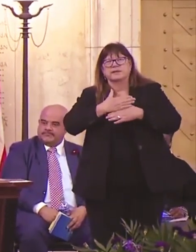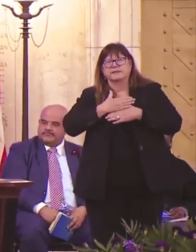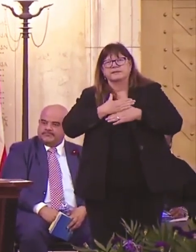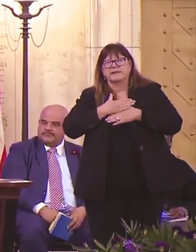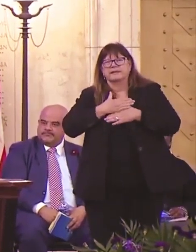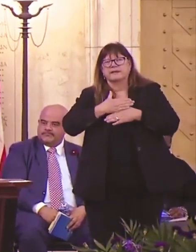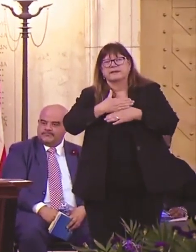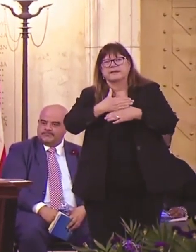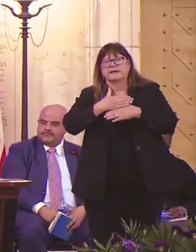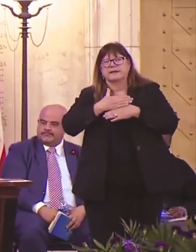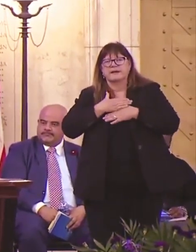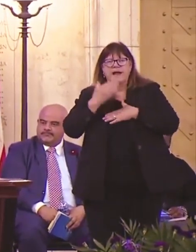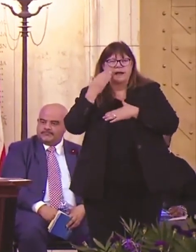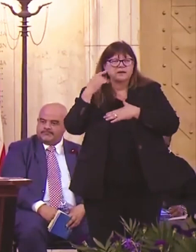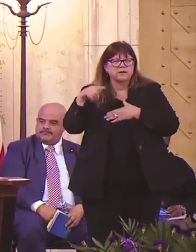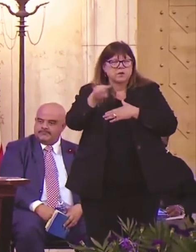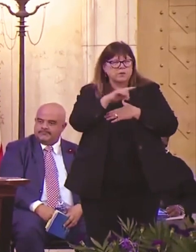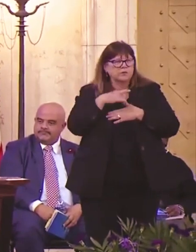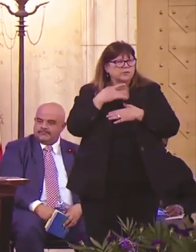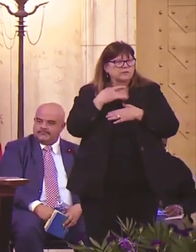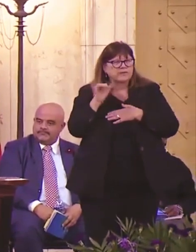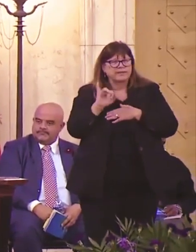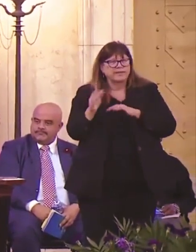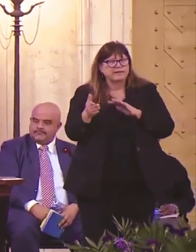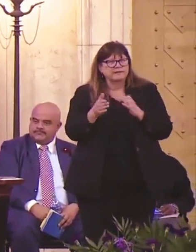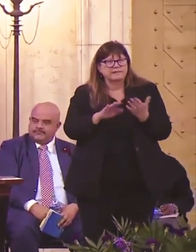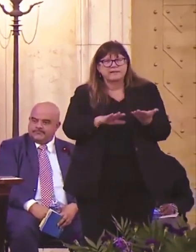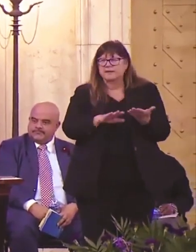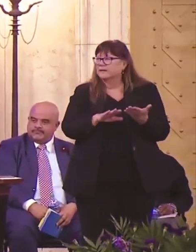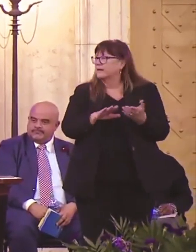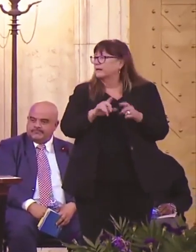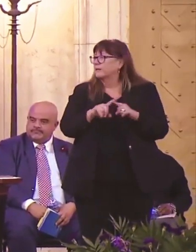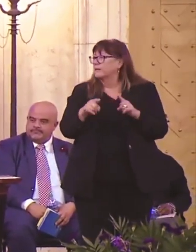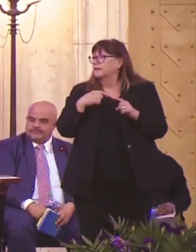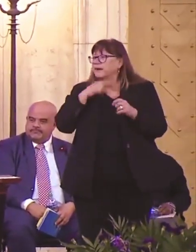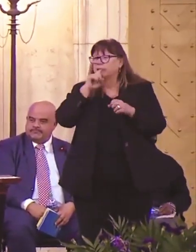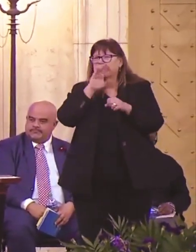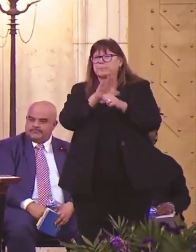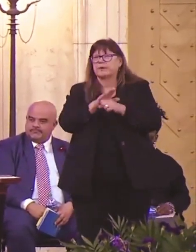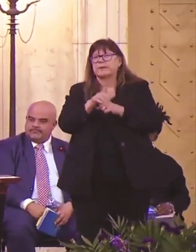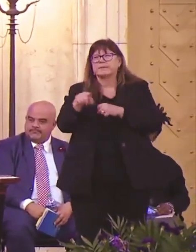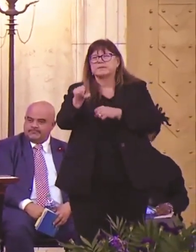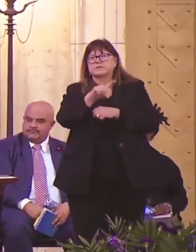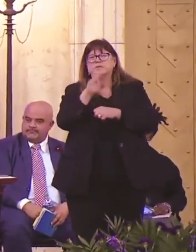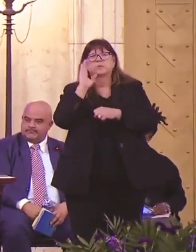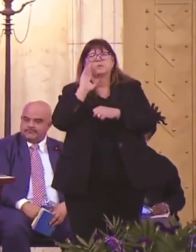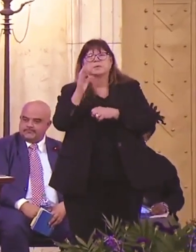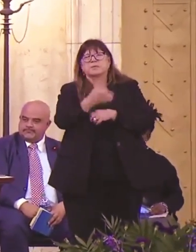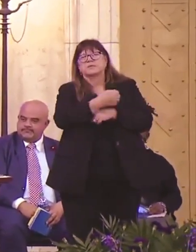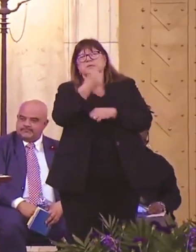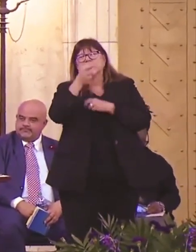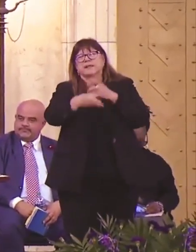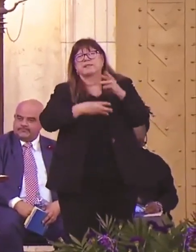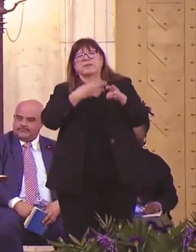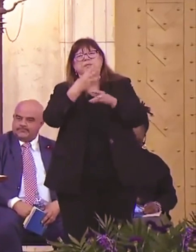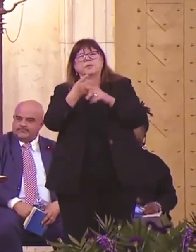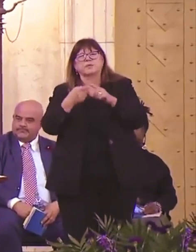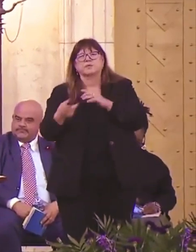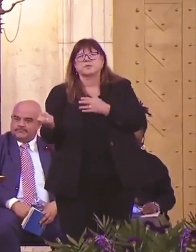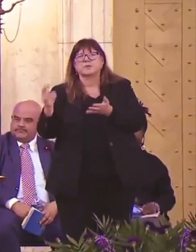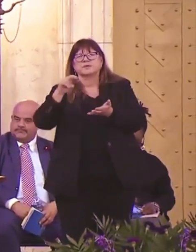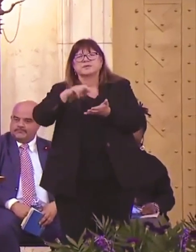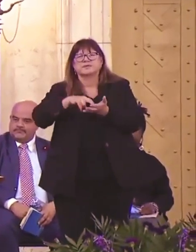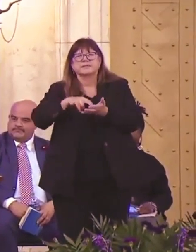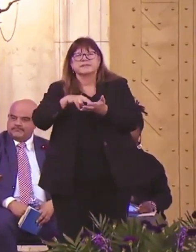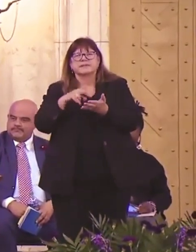I know you feel like dying, but I promise we'll take the world to its feet